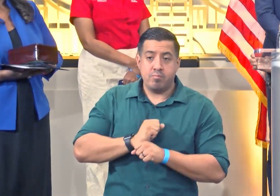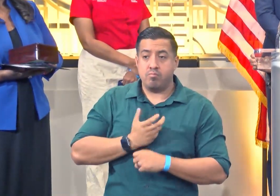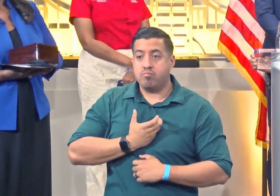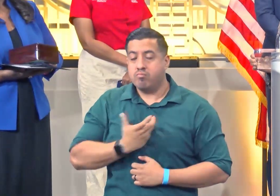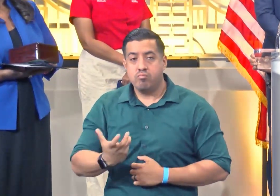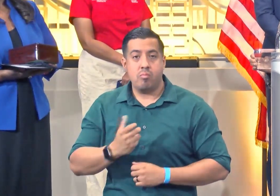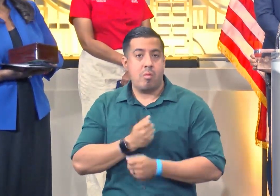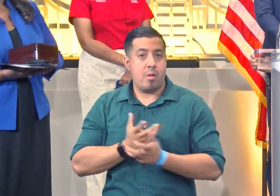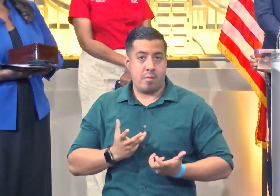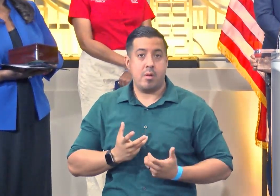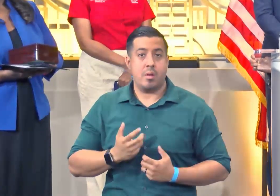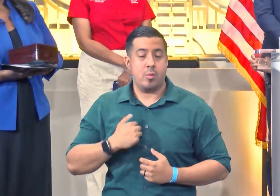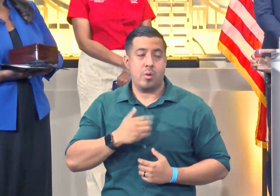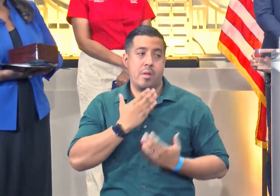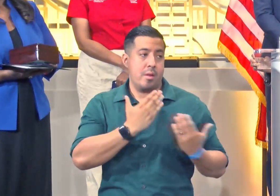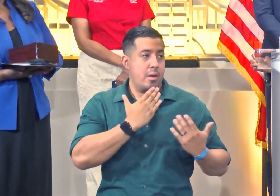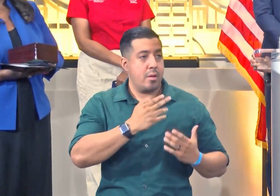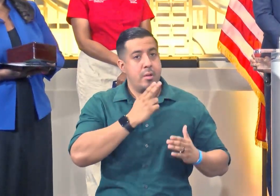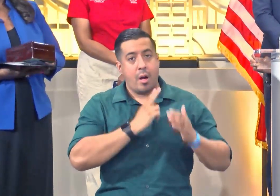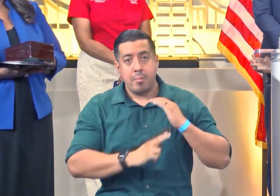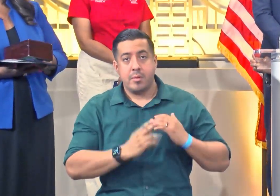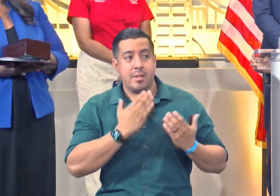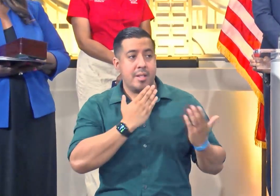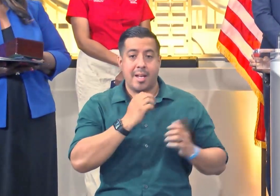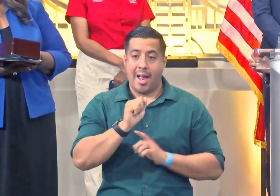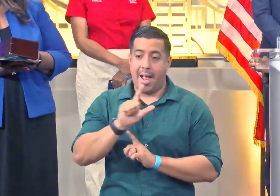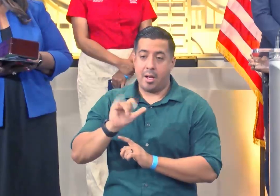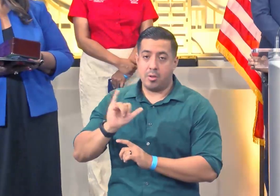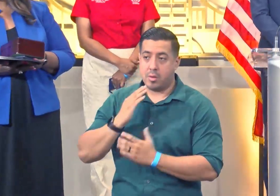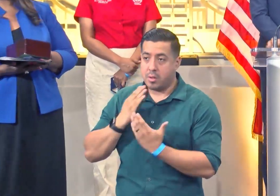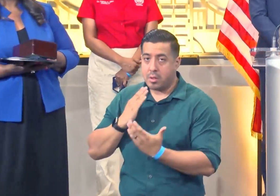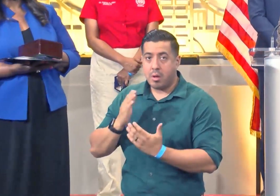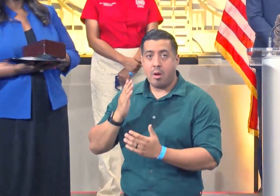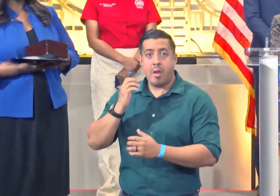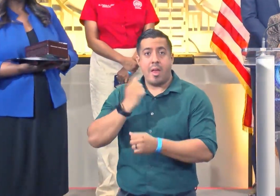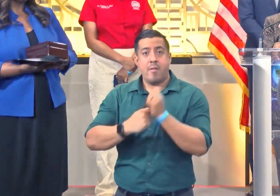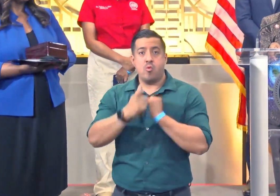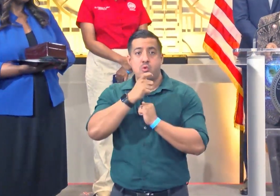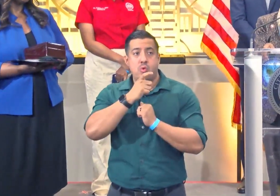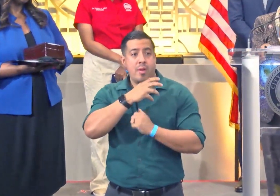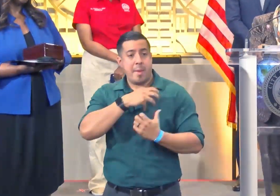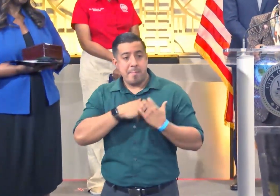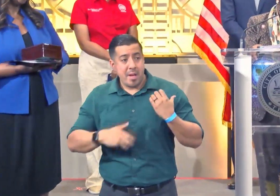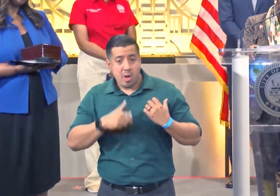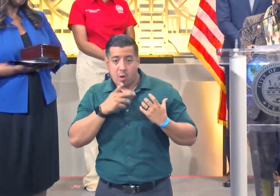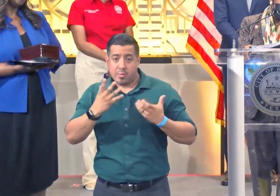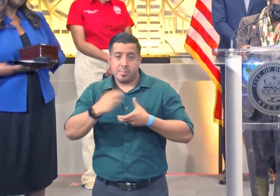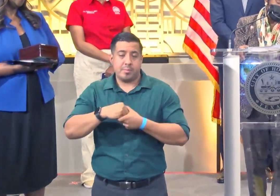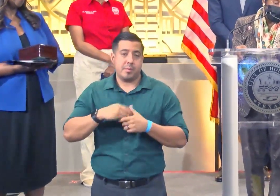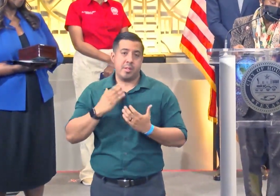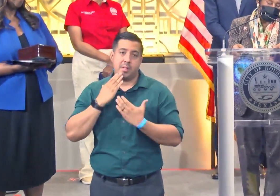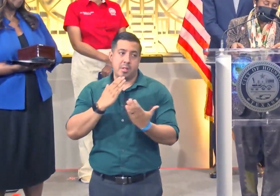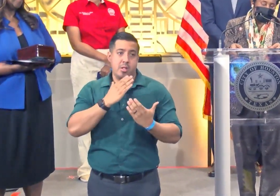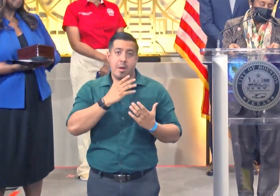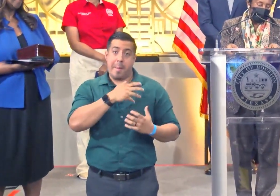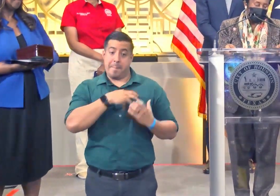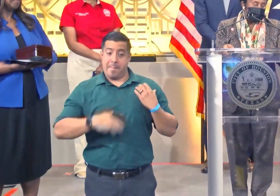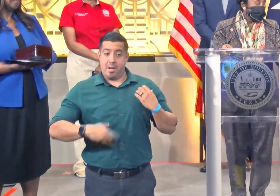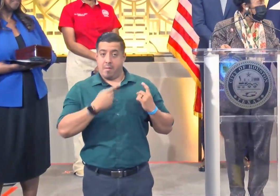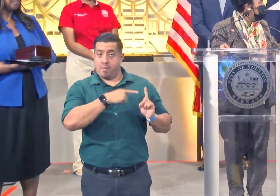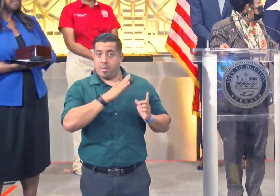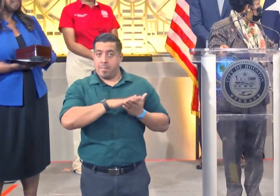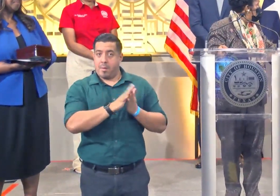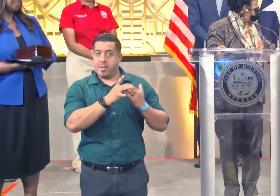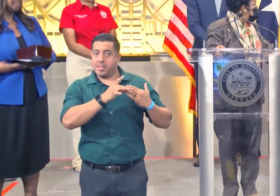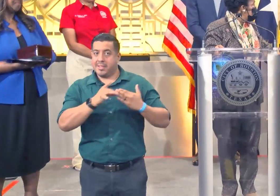grateful. We're humbled. And we are grateful to you, Al, and to all of the persons. And Mayor, thank you very much for being the leader of a city